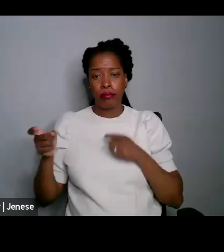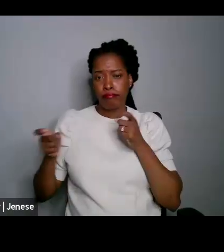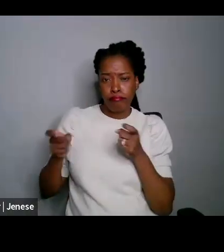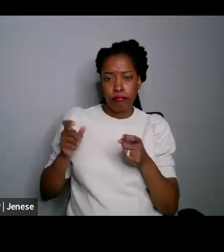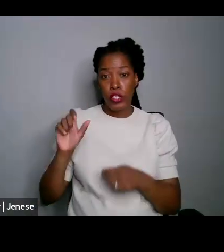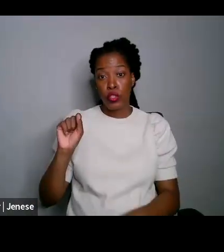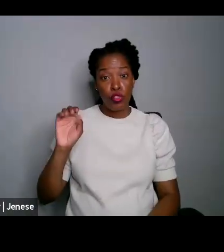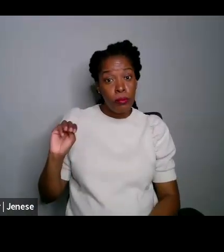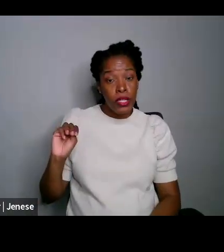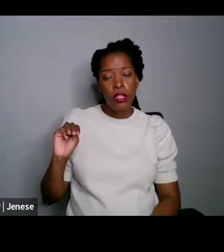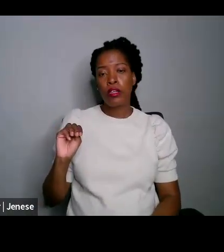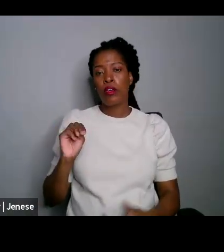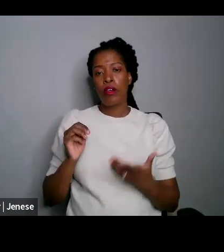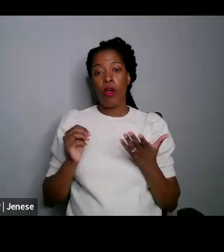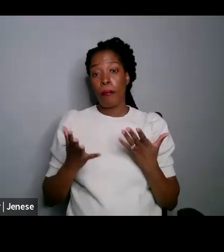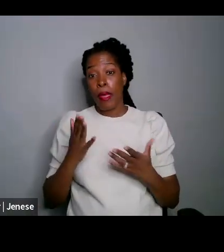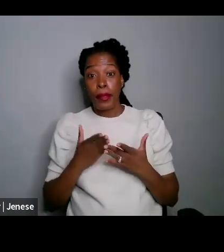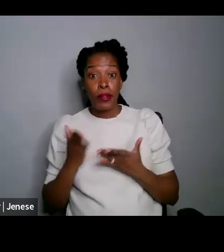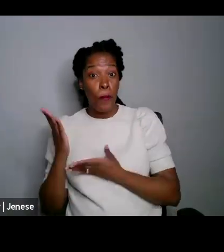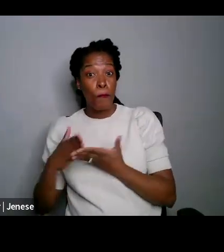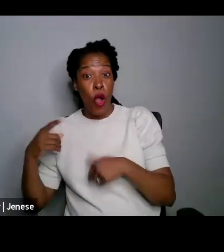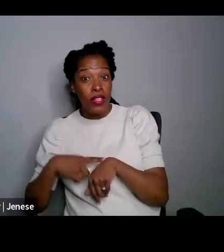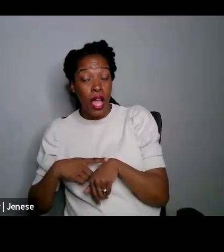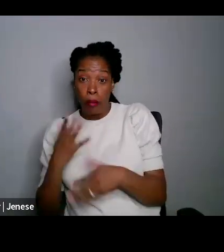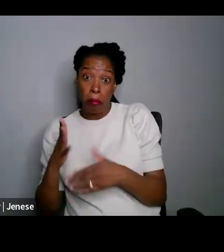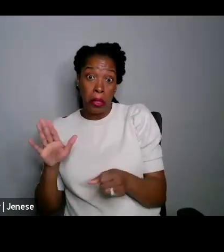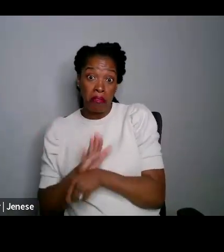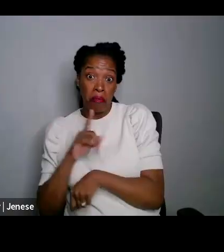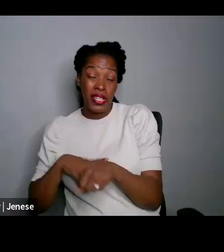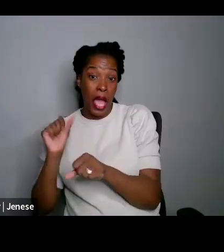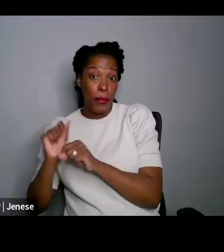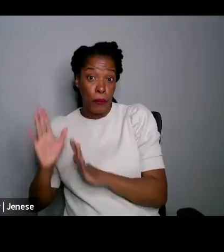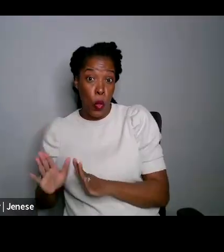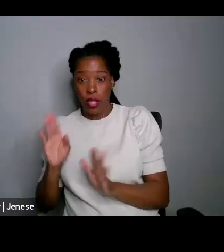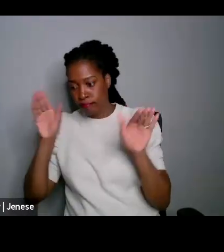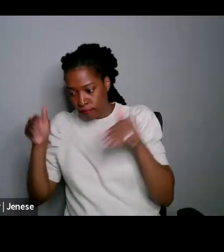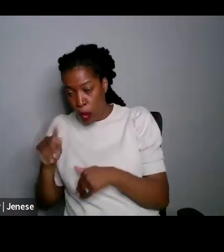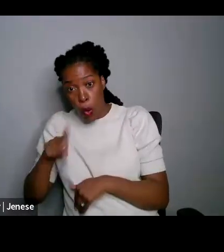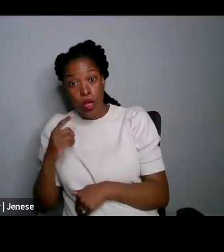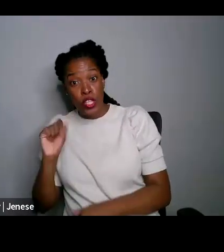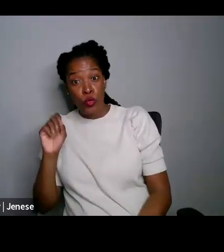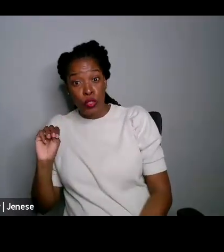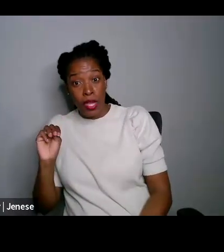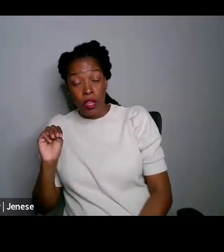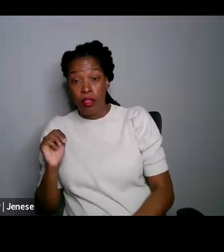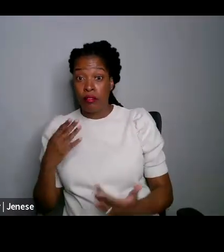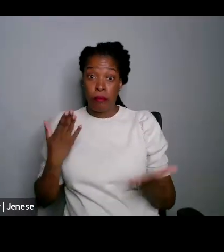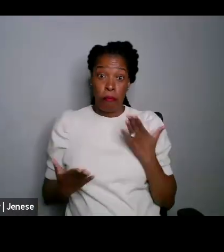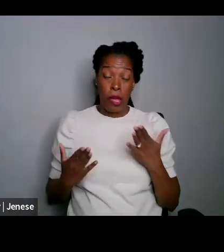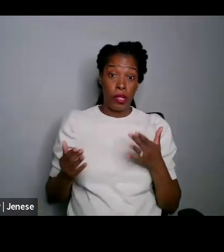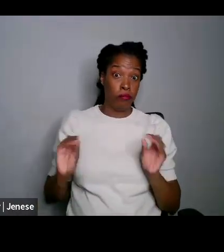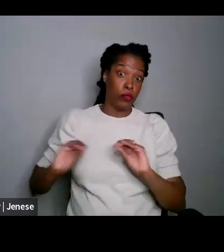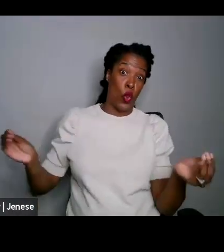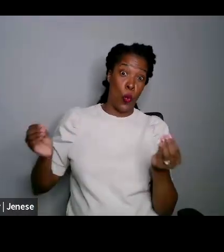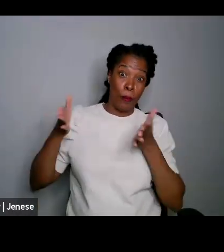social media, or maybe a part-time or full-time employee. Maybe it's not currently on the front